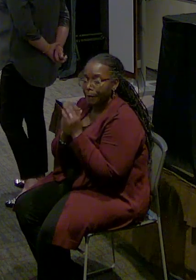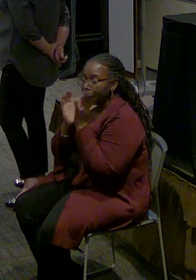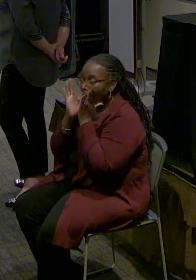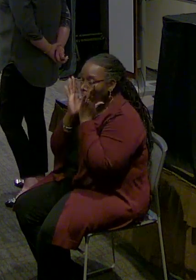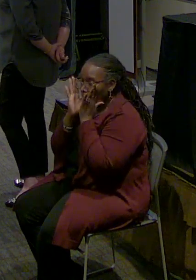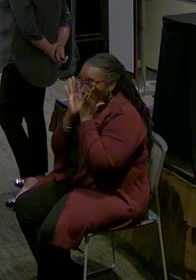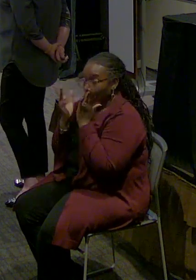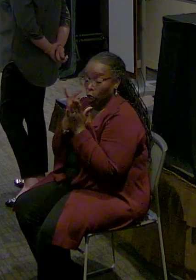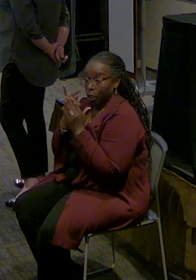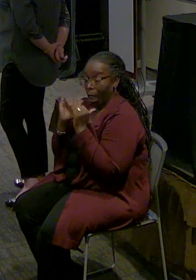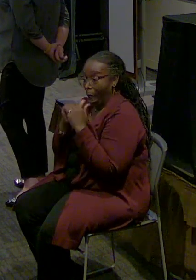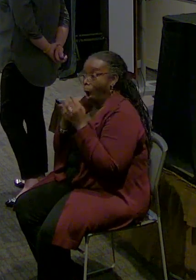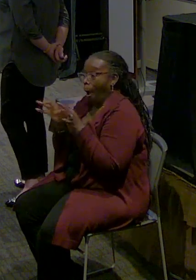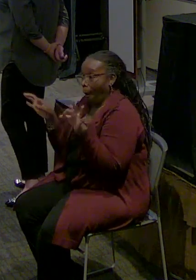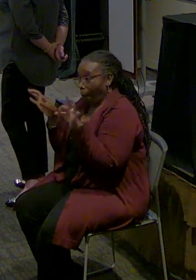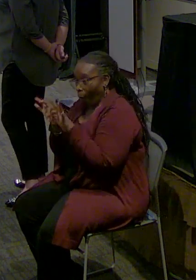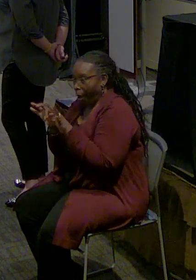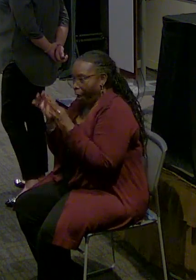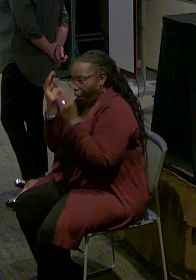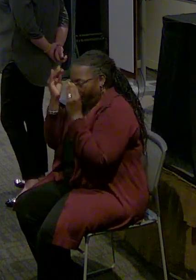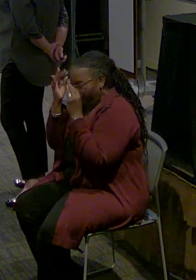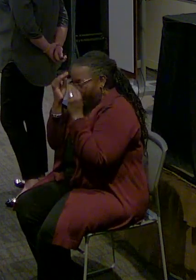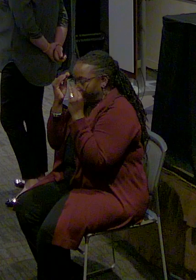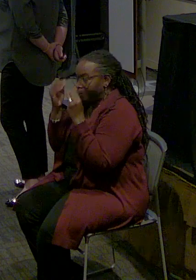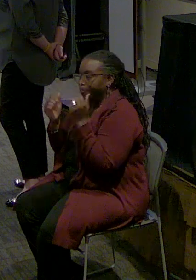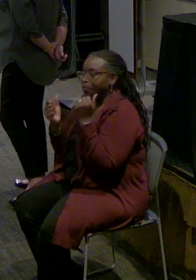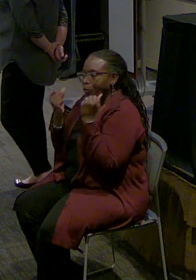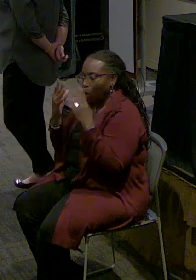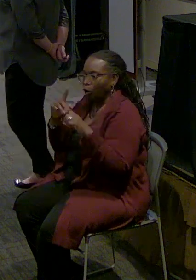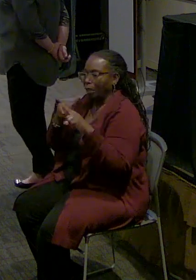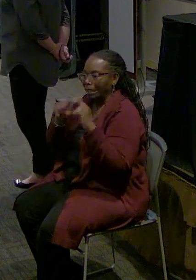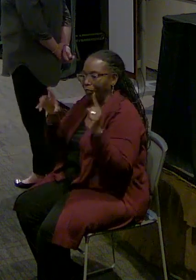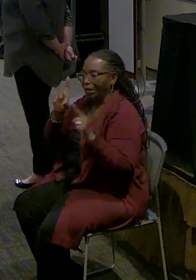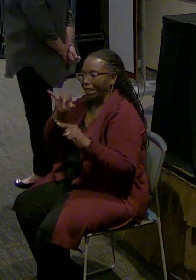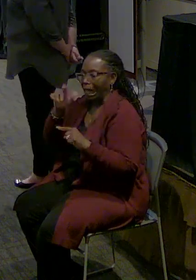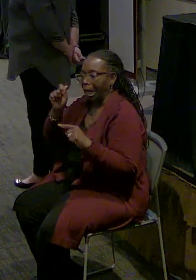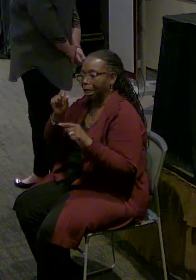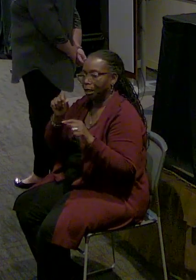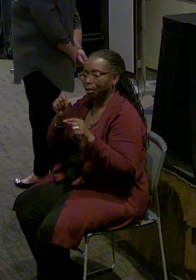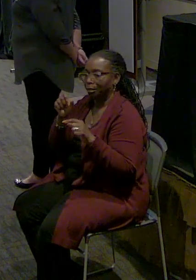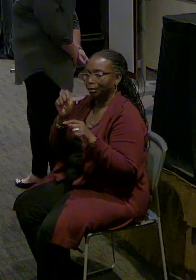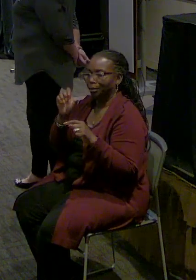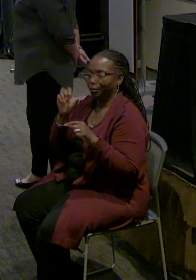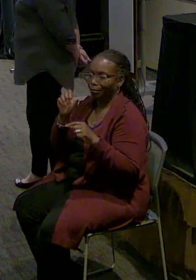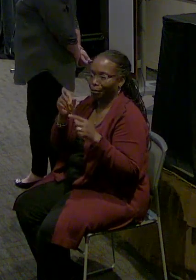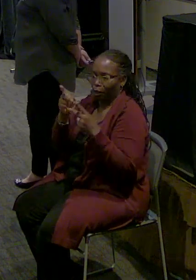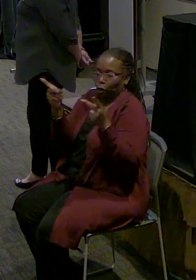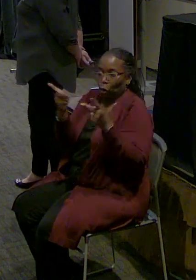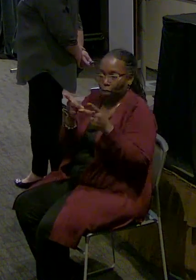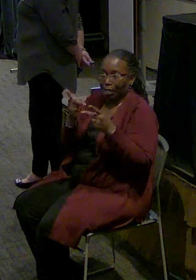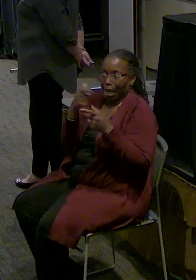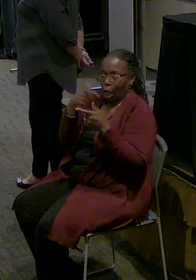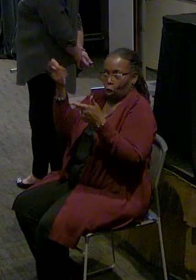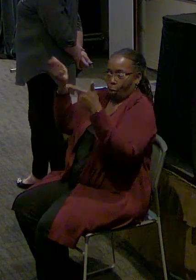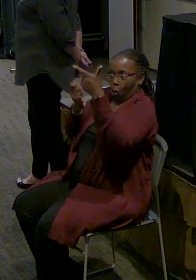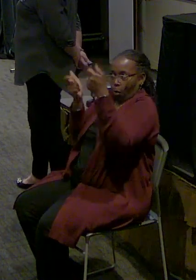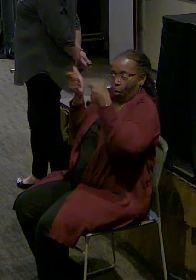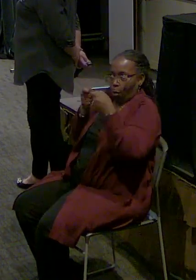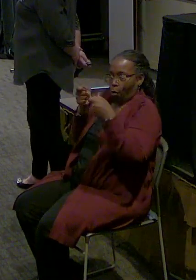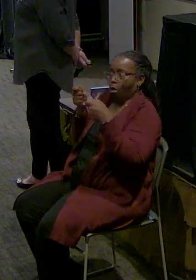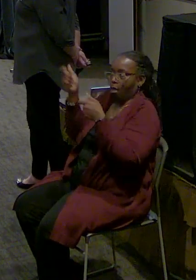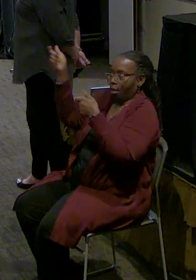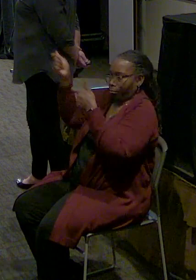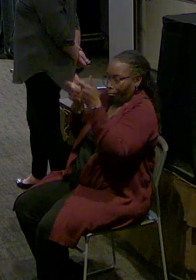So do you see how important it is to think about the multiple data sources and how you might pull those in, and then you can use some of those